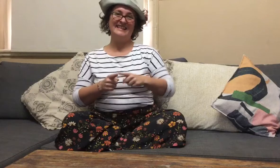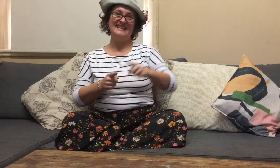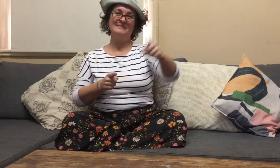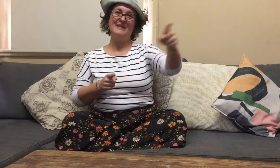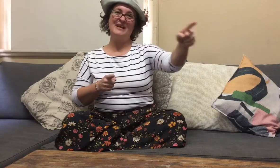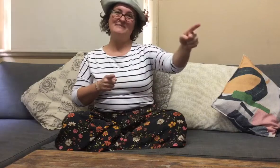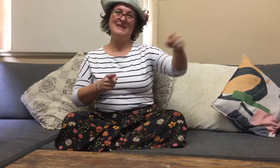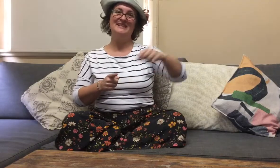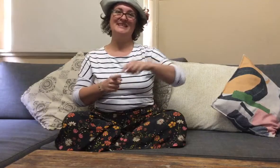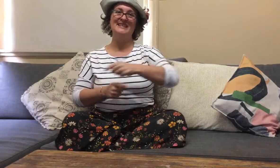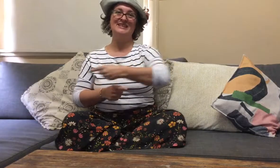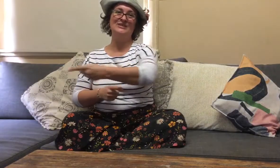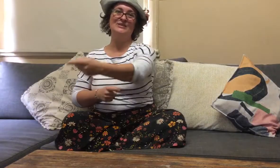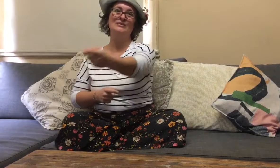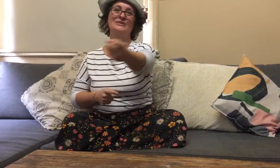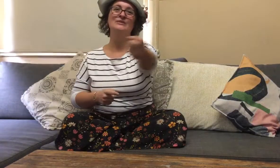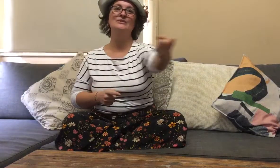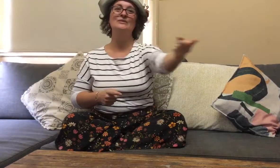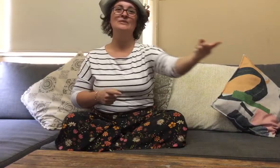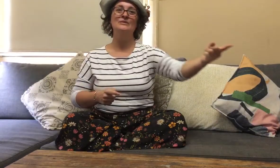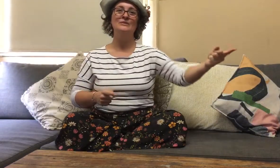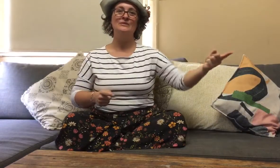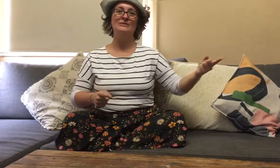is my message to you.